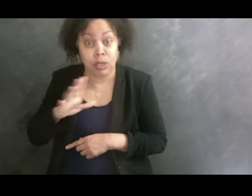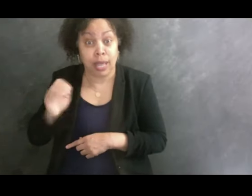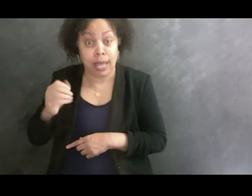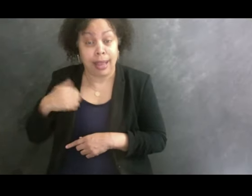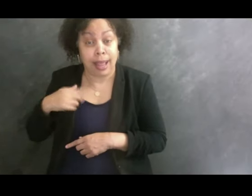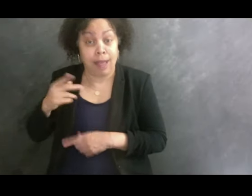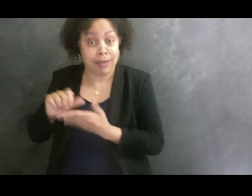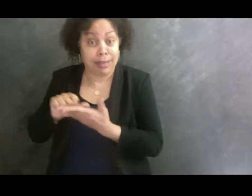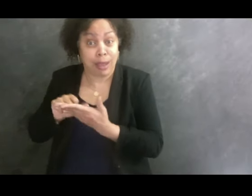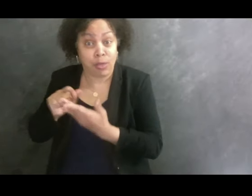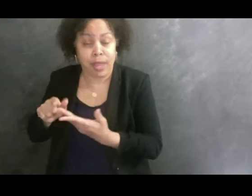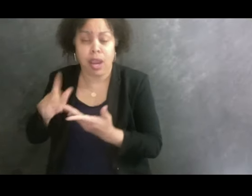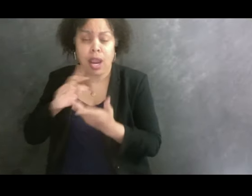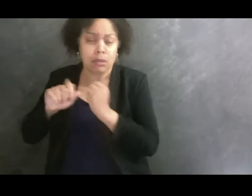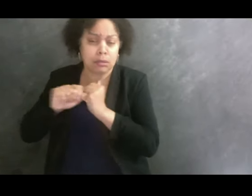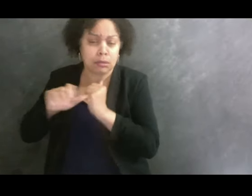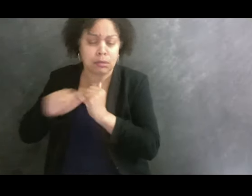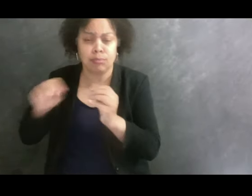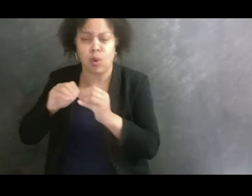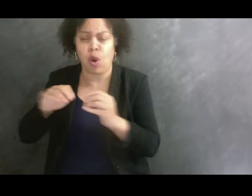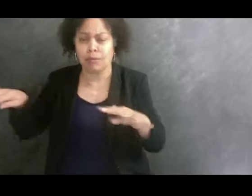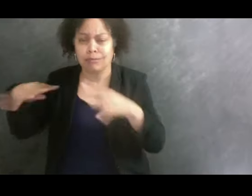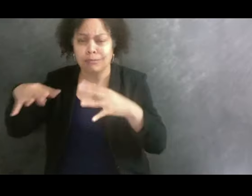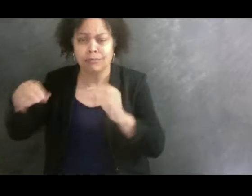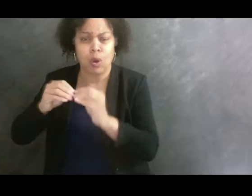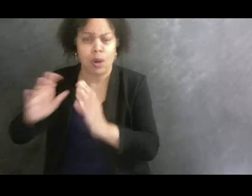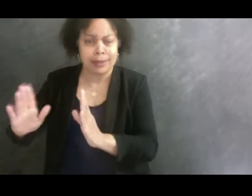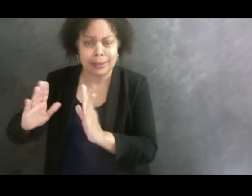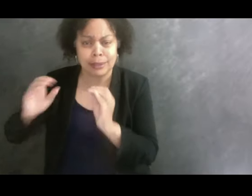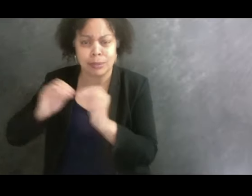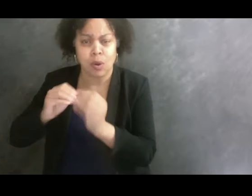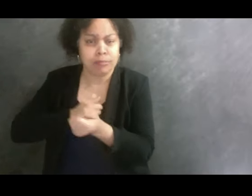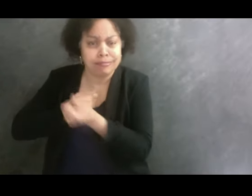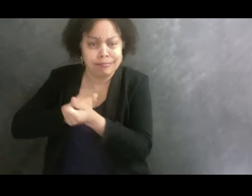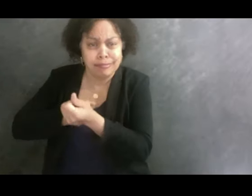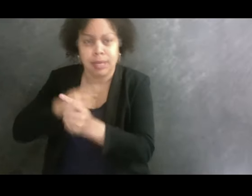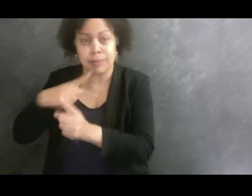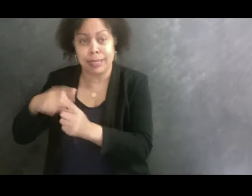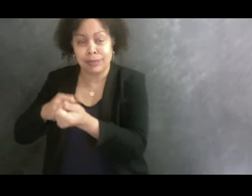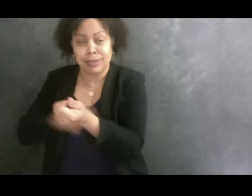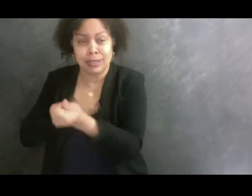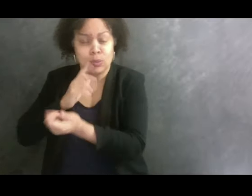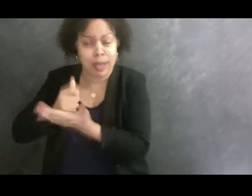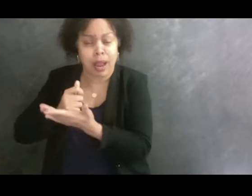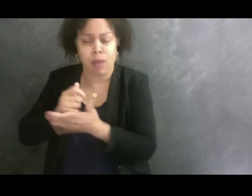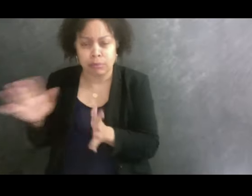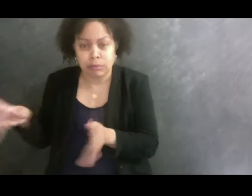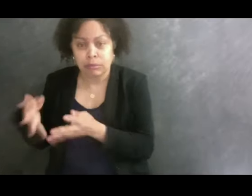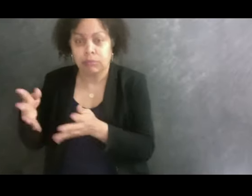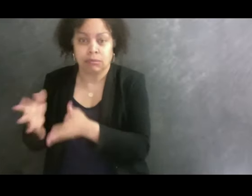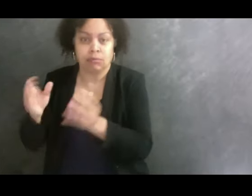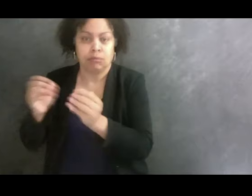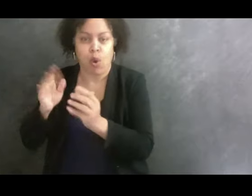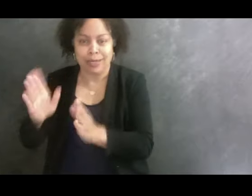amplify your campaign. And we, in conjunction with the Skoll Foundation, can help that amplification. So it's